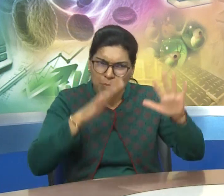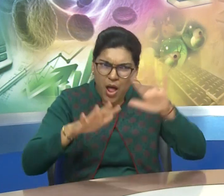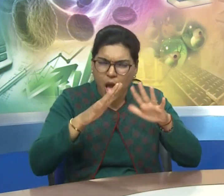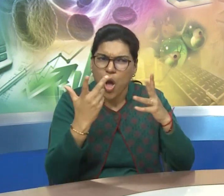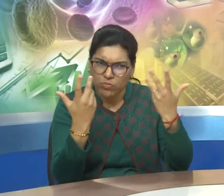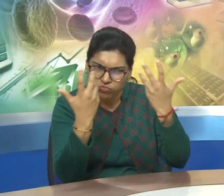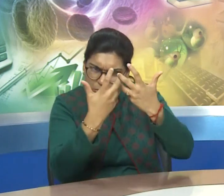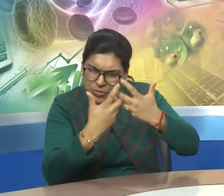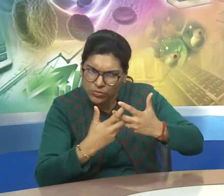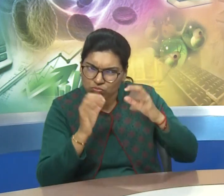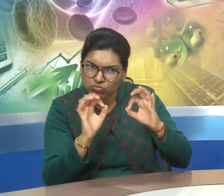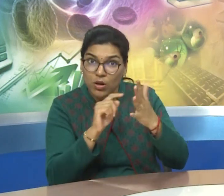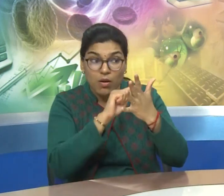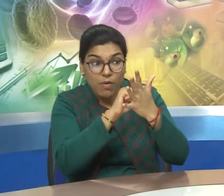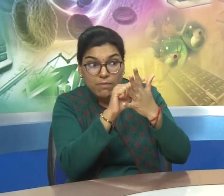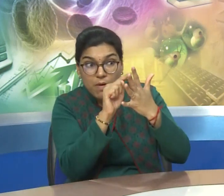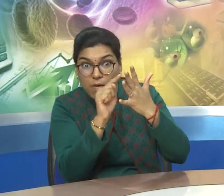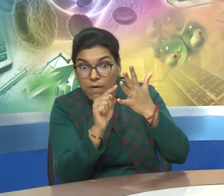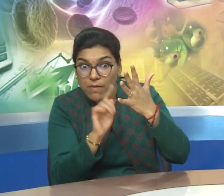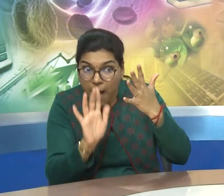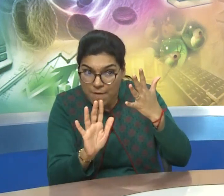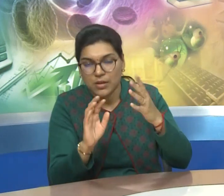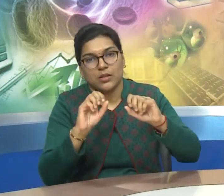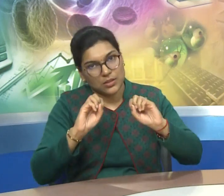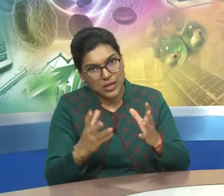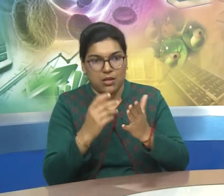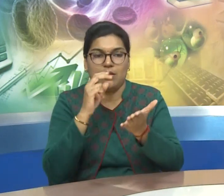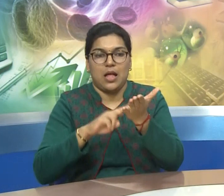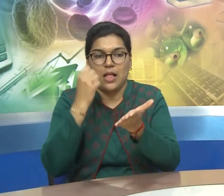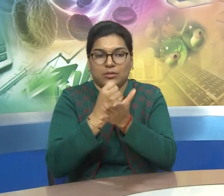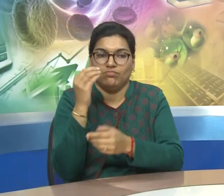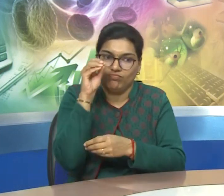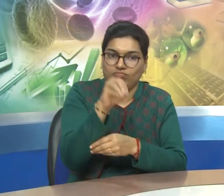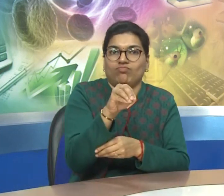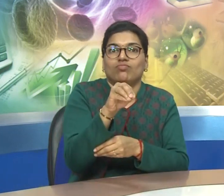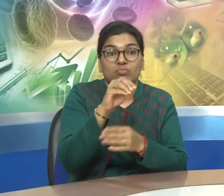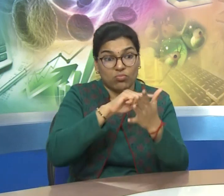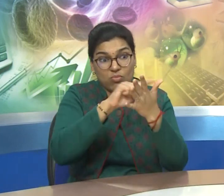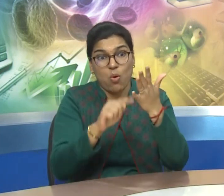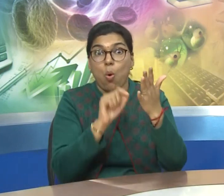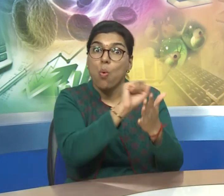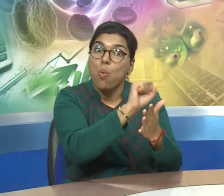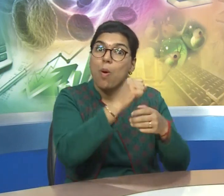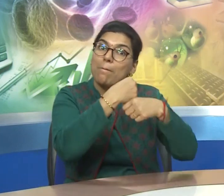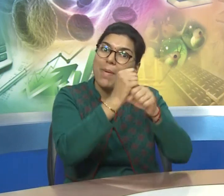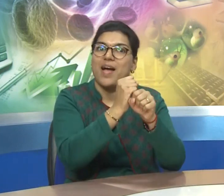You can see the examples as the rules can be understood by looking at these